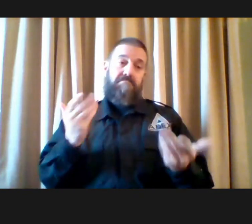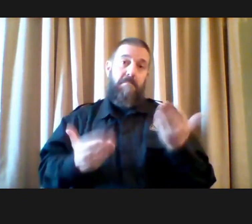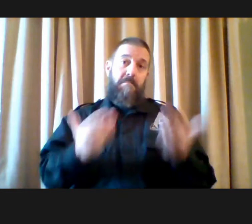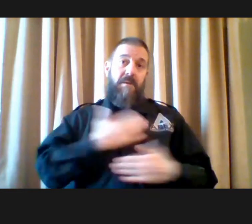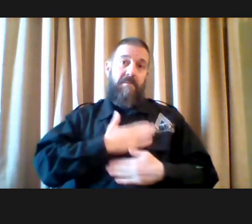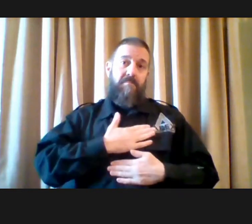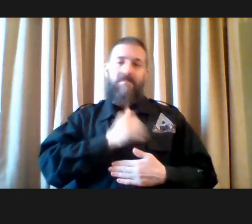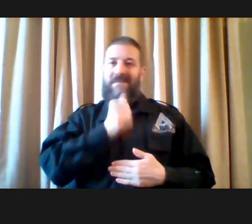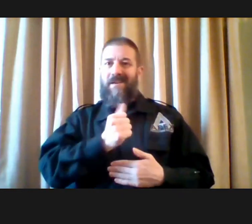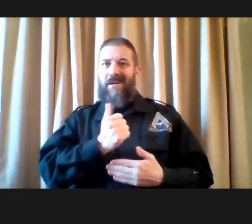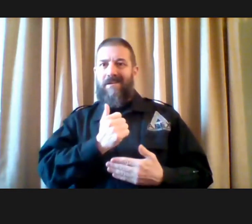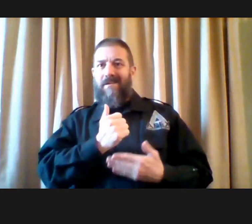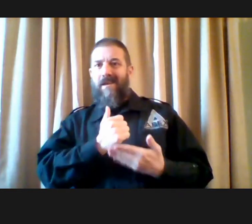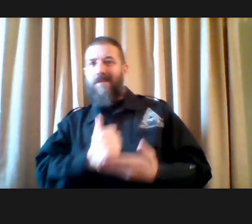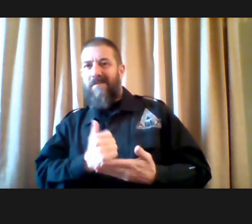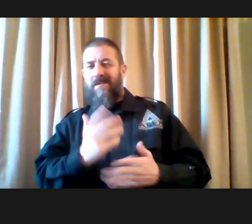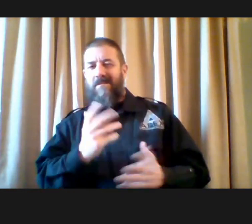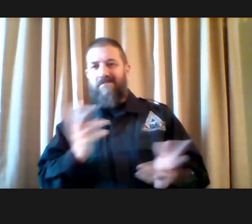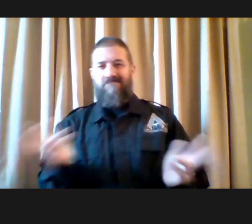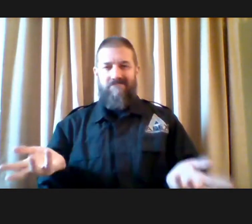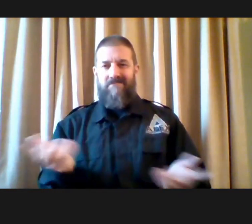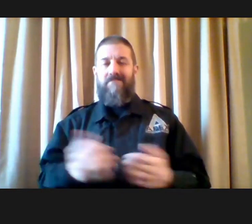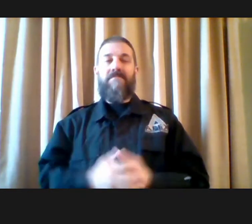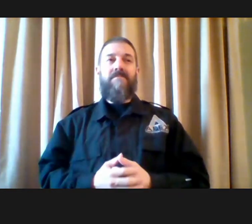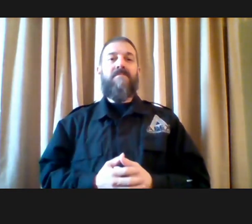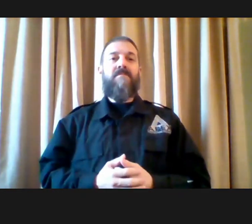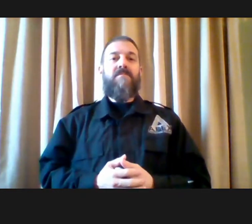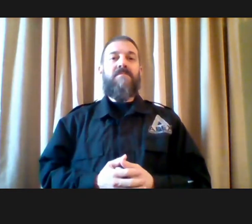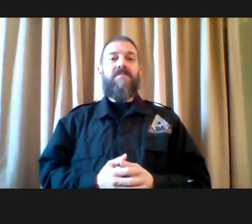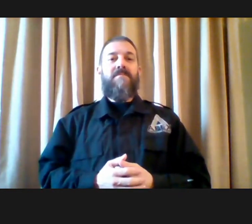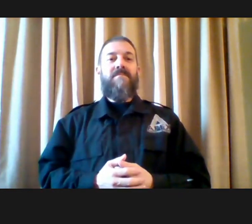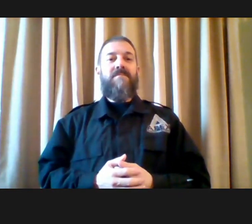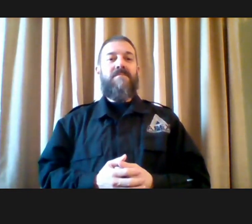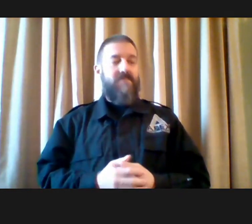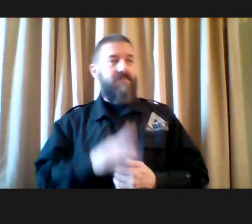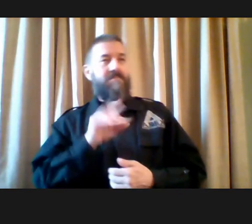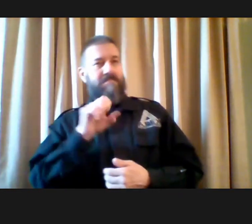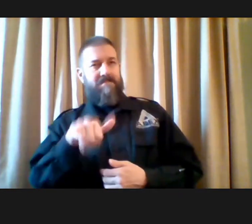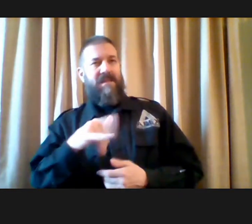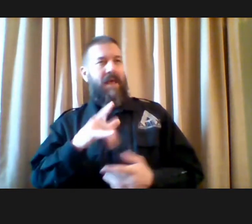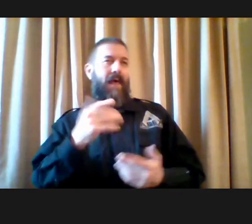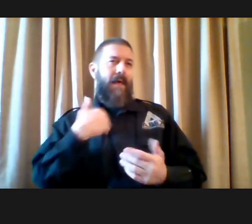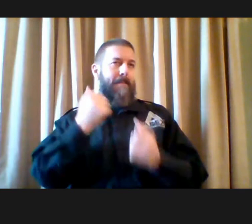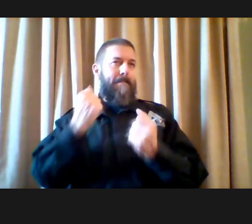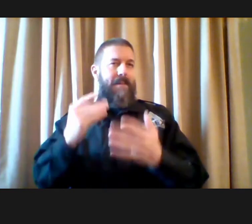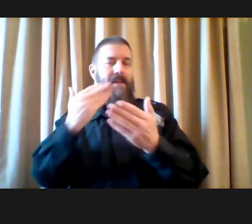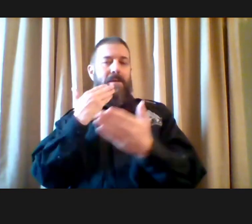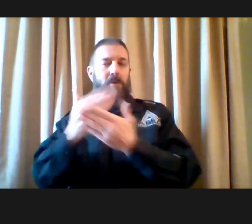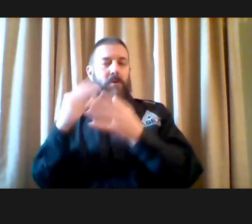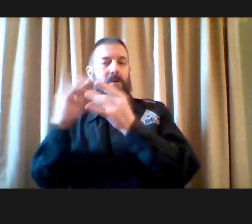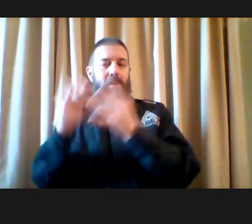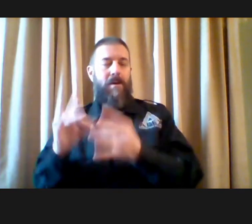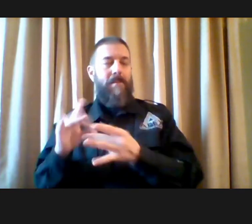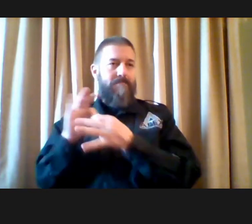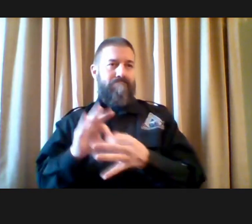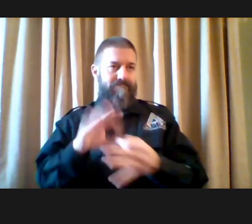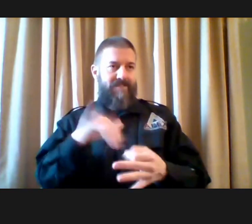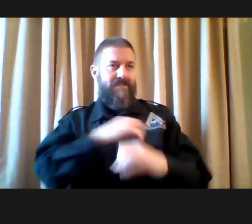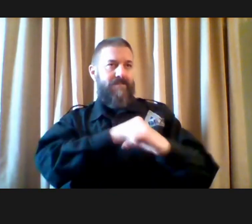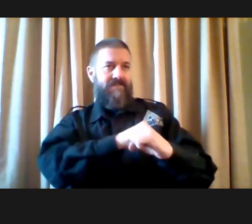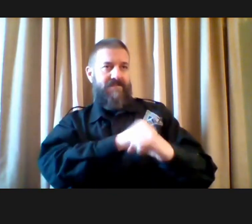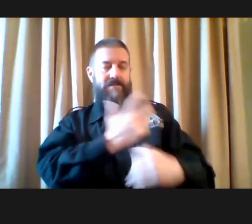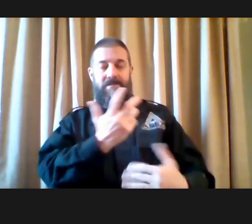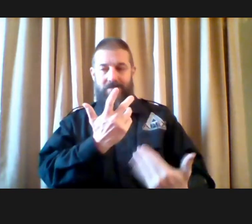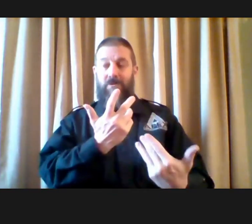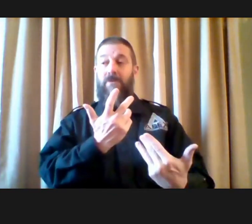Absolutely. No, you've got a lot of great comments on that about taking care of animals and the safety of them. In terms of what inspired actually